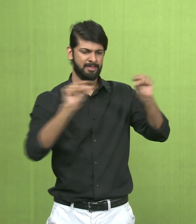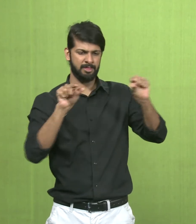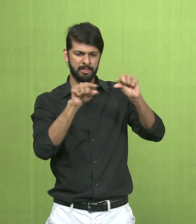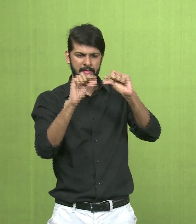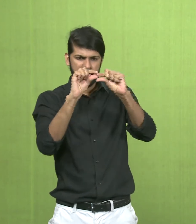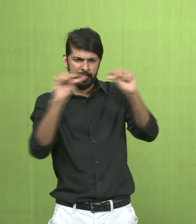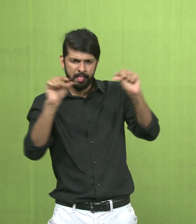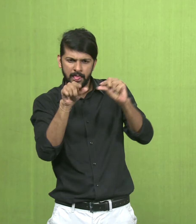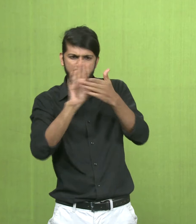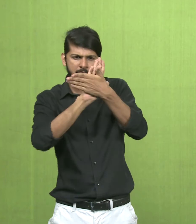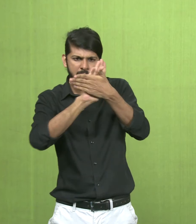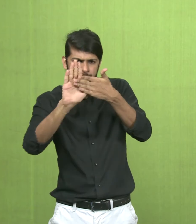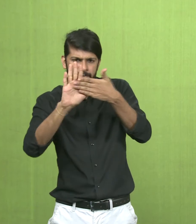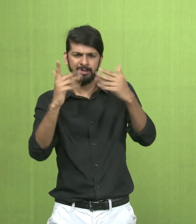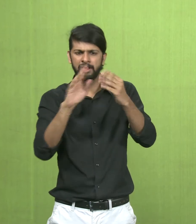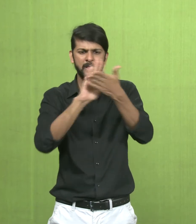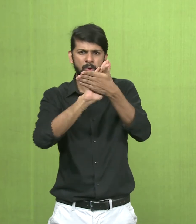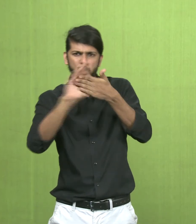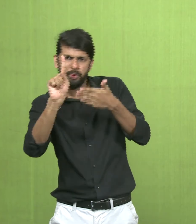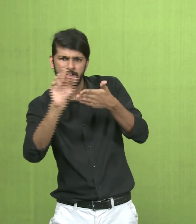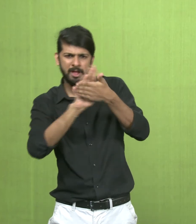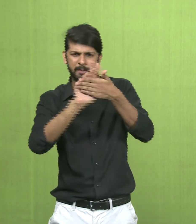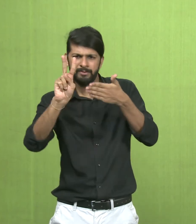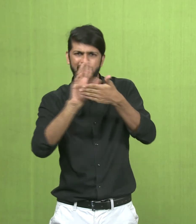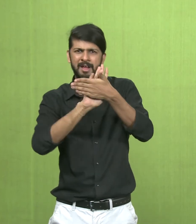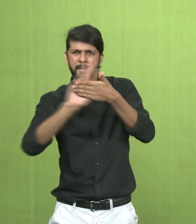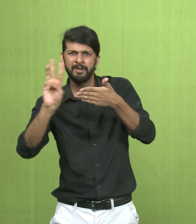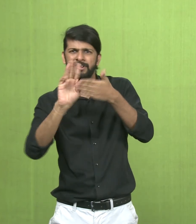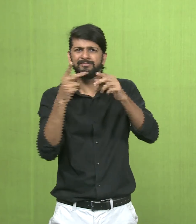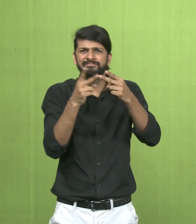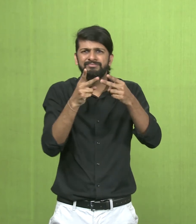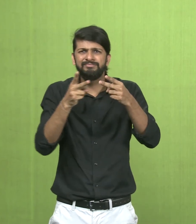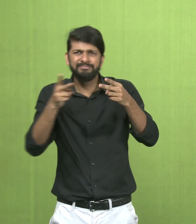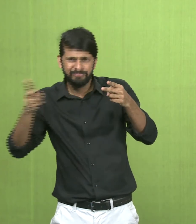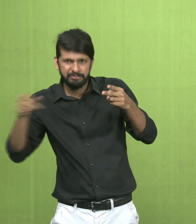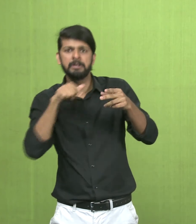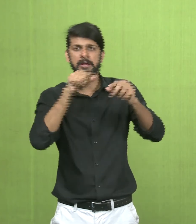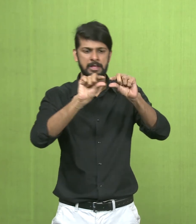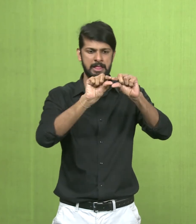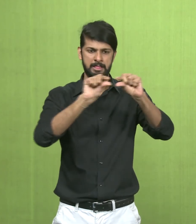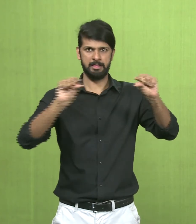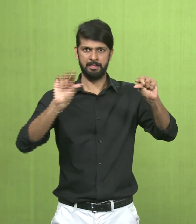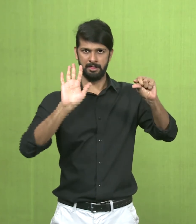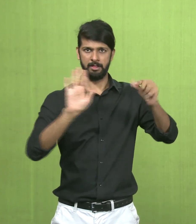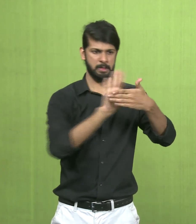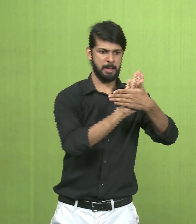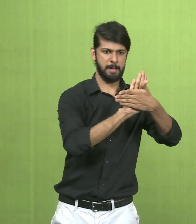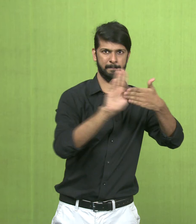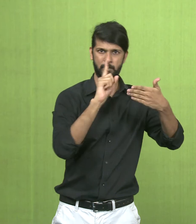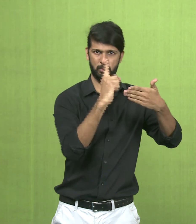So, if you might have noticed, when you buy a pencil, there is H1, H2, H3, which is the